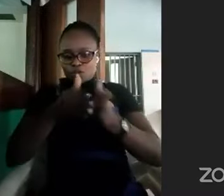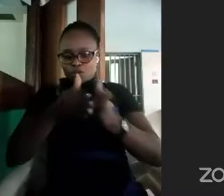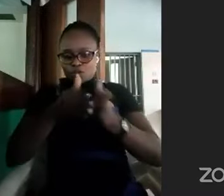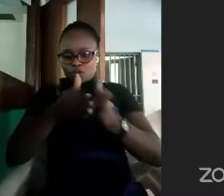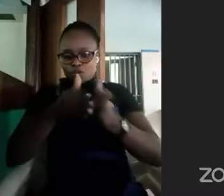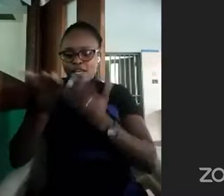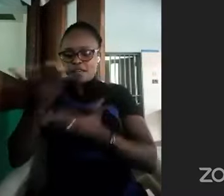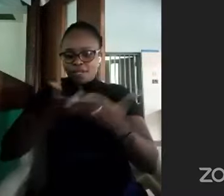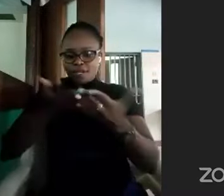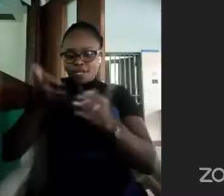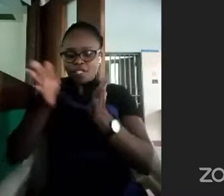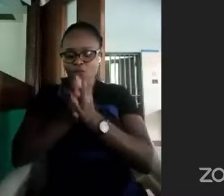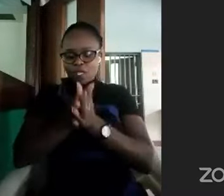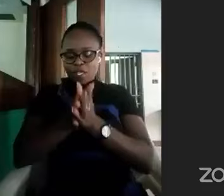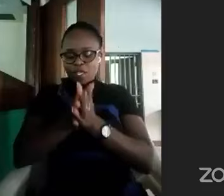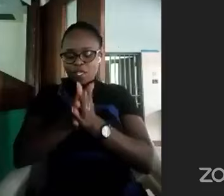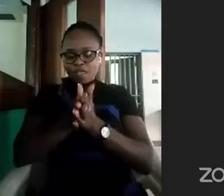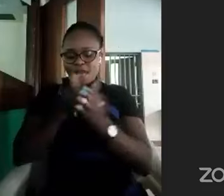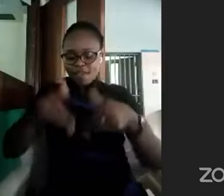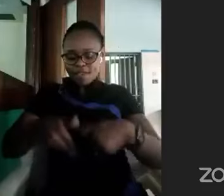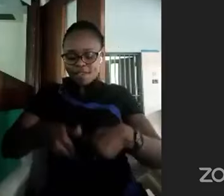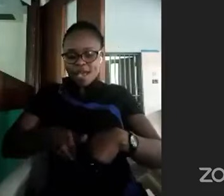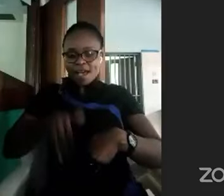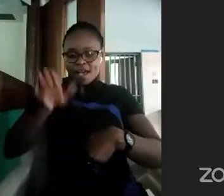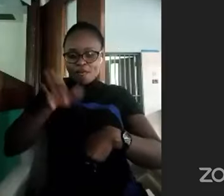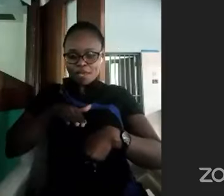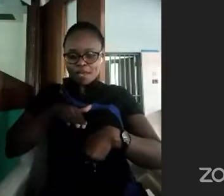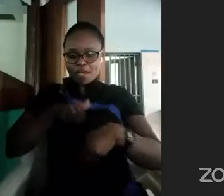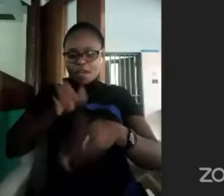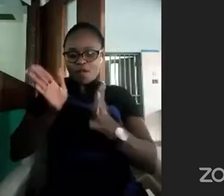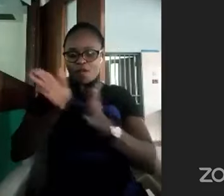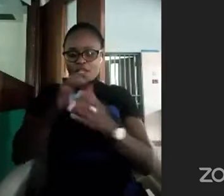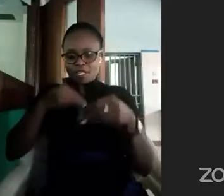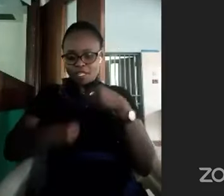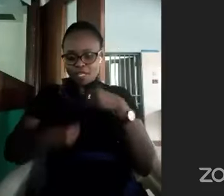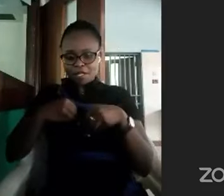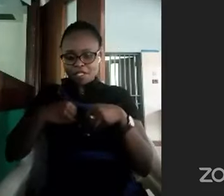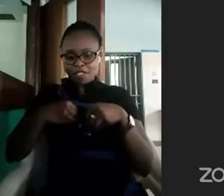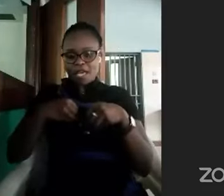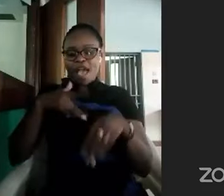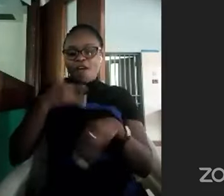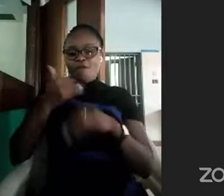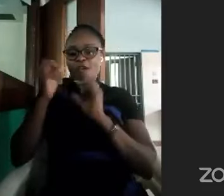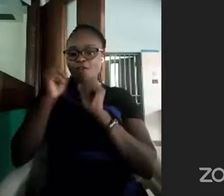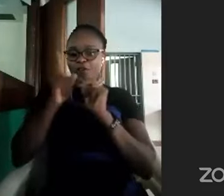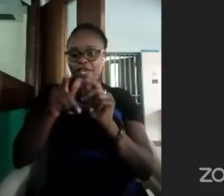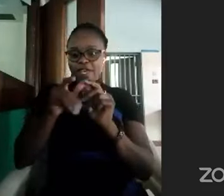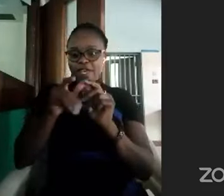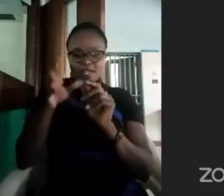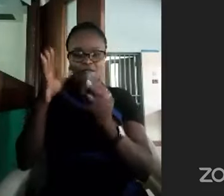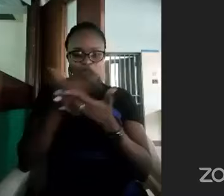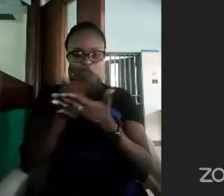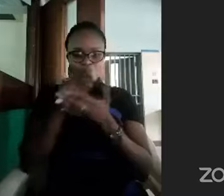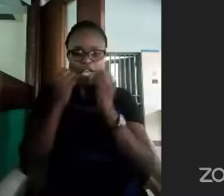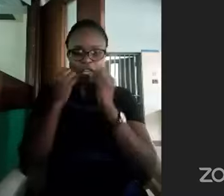with disabilities. I'll be glad to listen and to share. Thank you so much. Wow. Thank you so much,